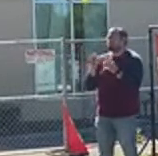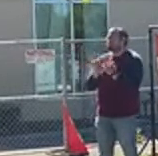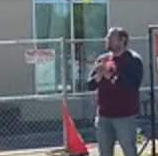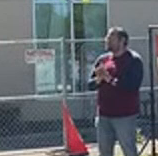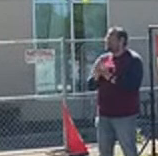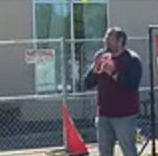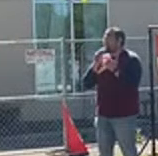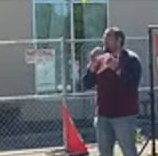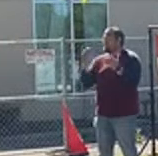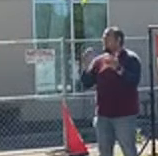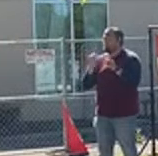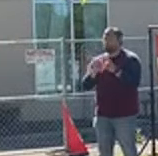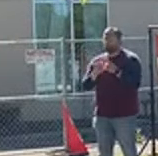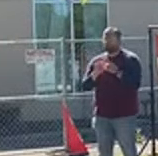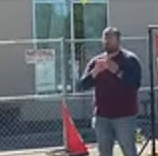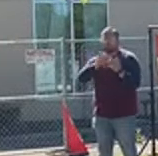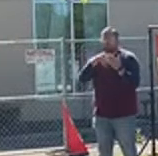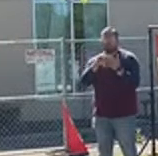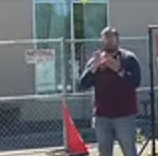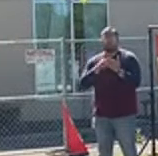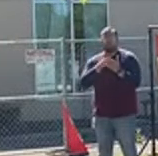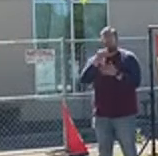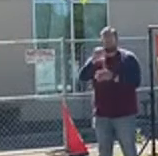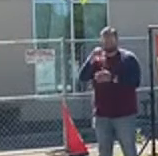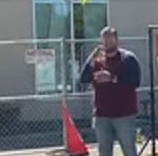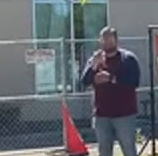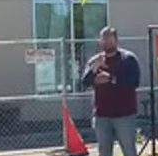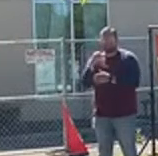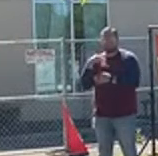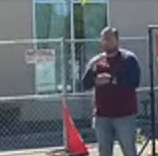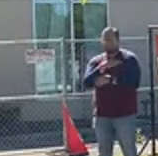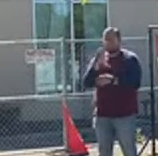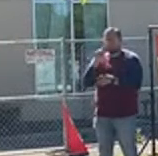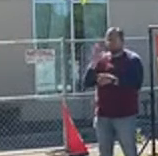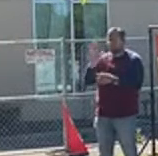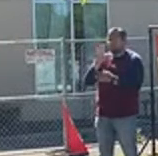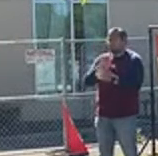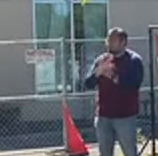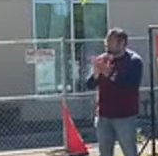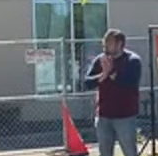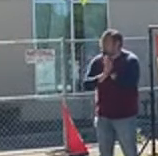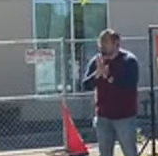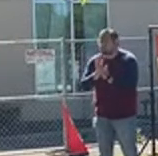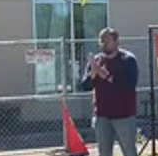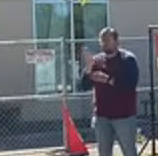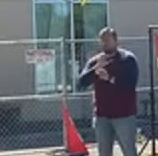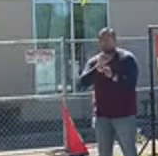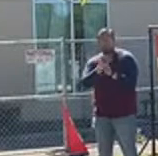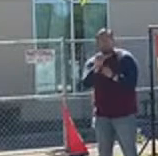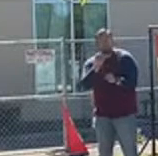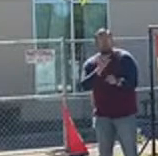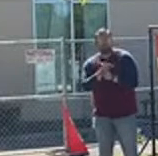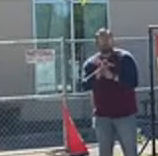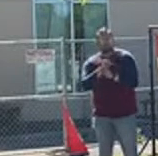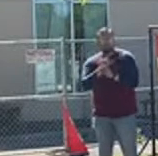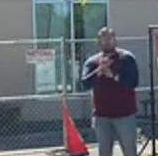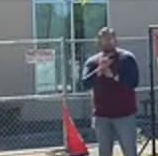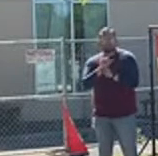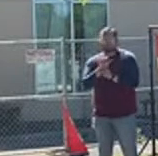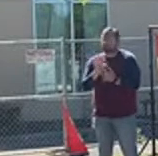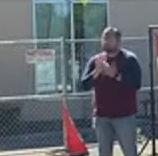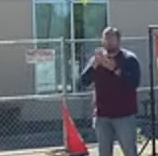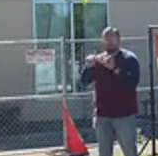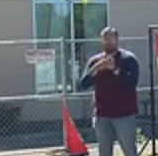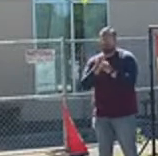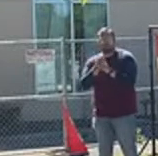to say thank you to all of our Stevens staff for their dedication to their profession, especially this year, for